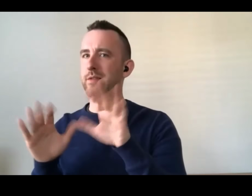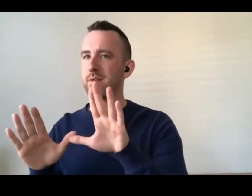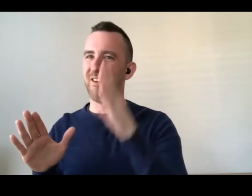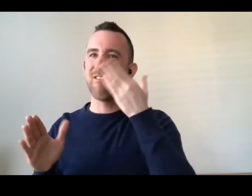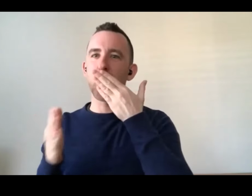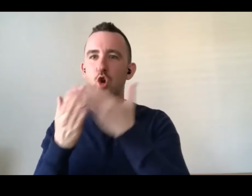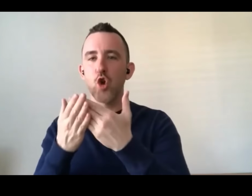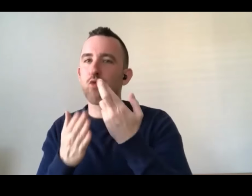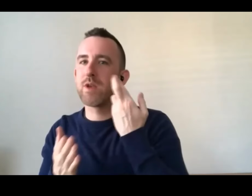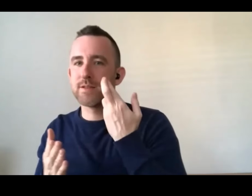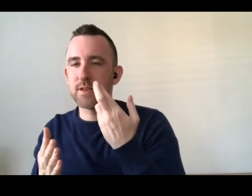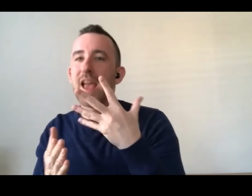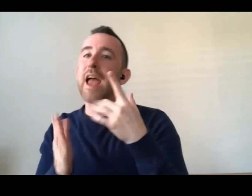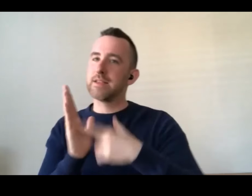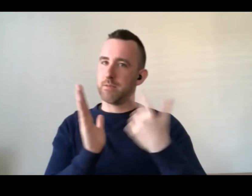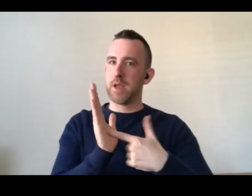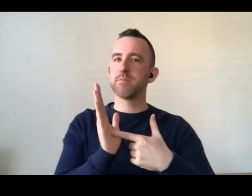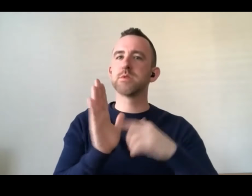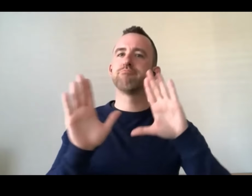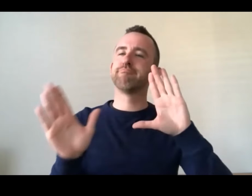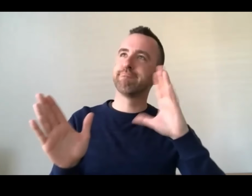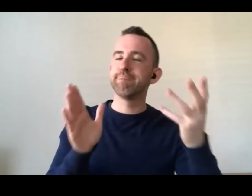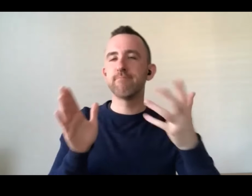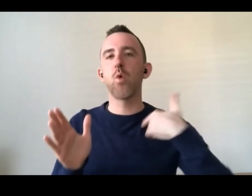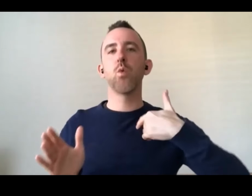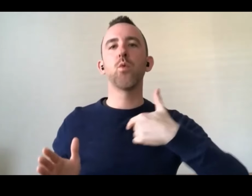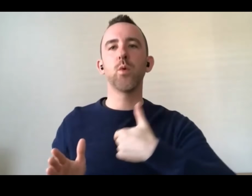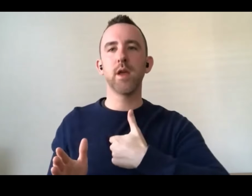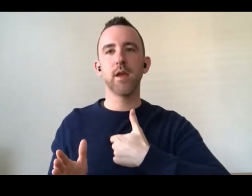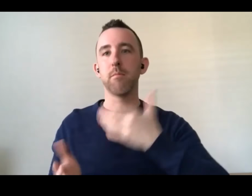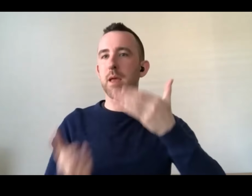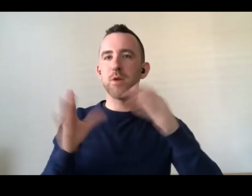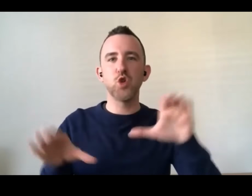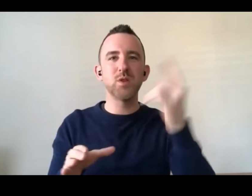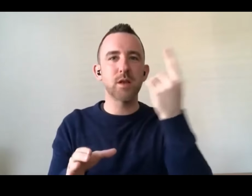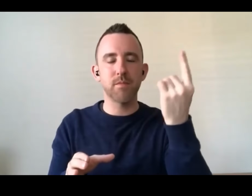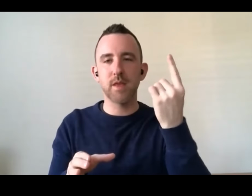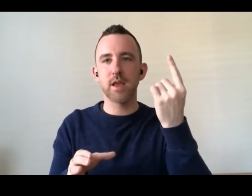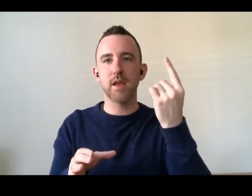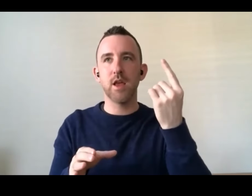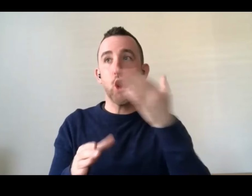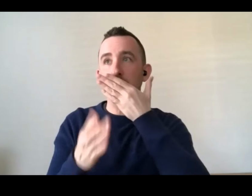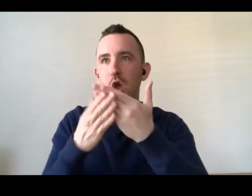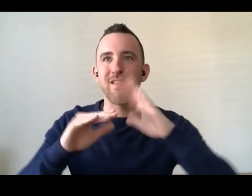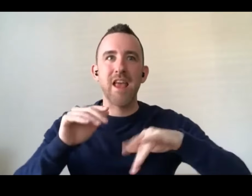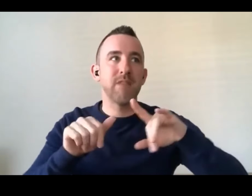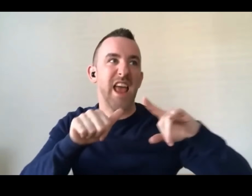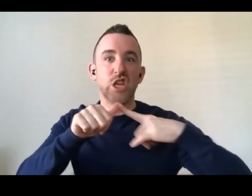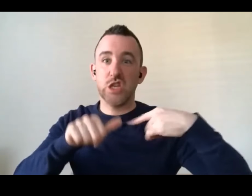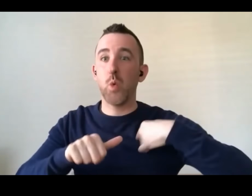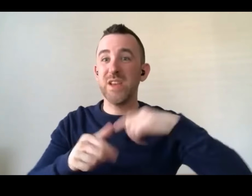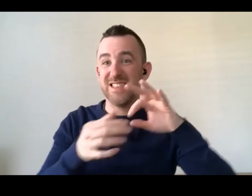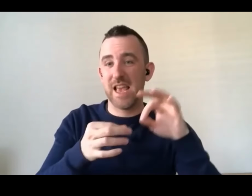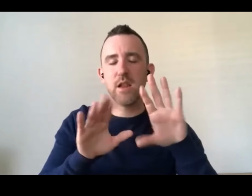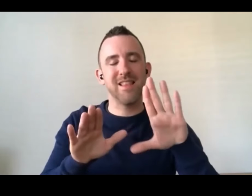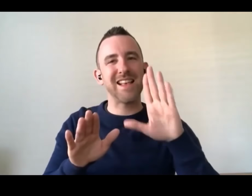good reasons. And sometimes, we might do something different than we initially said. And that's just part of our personality,